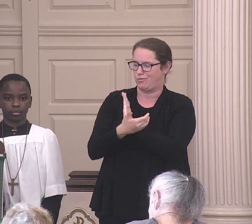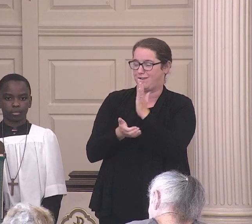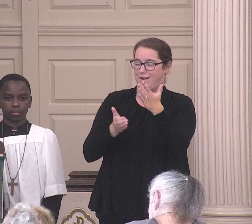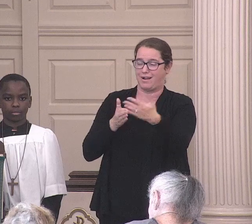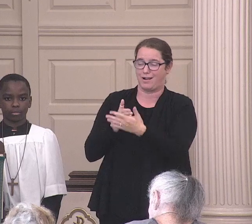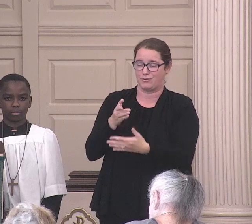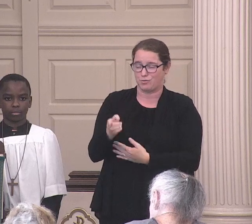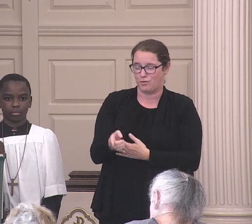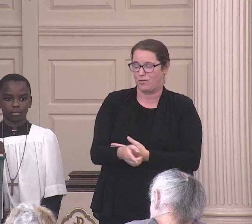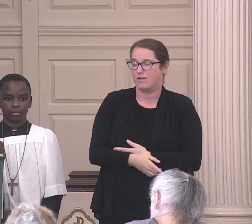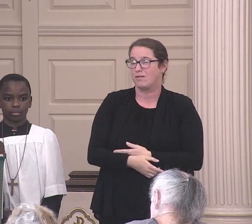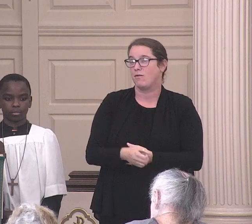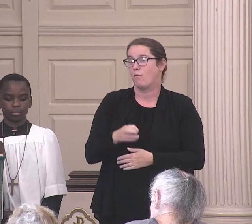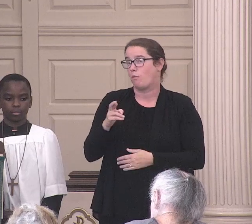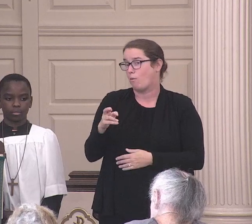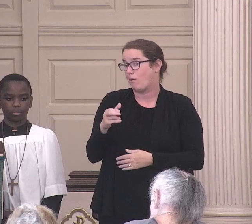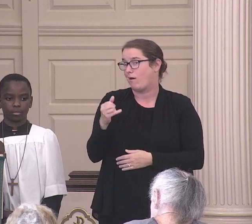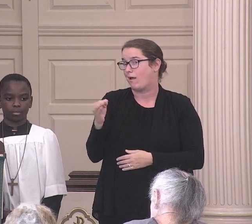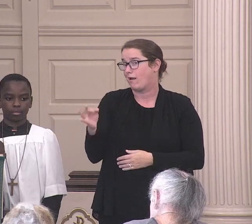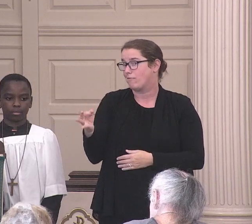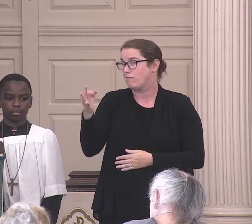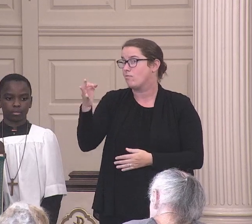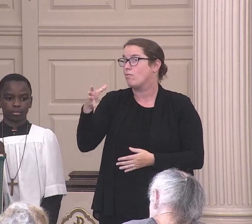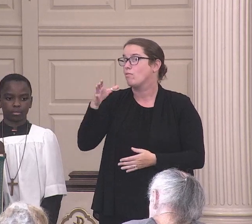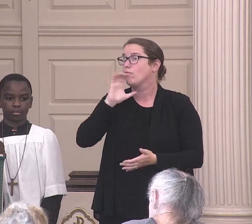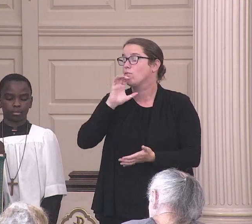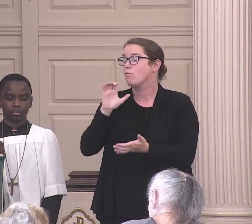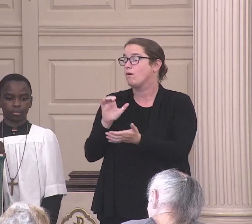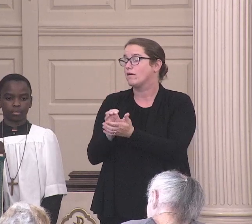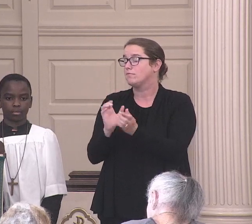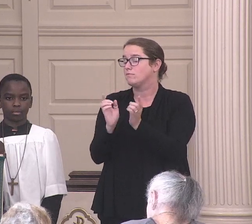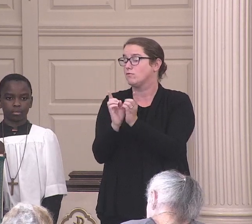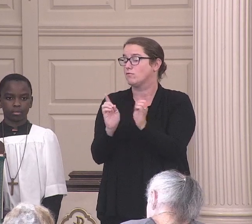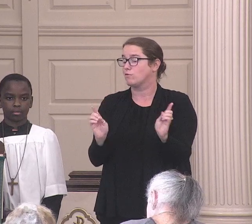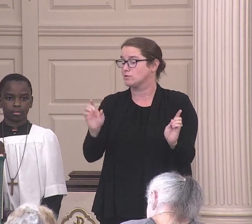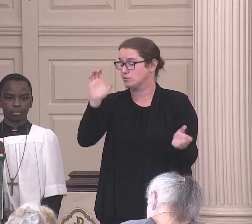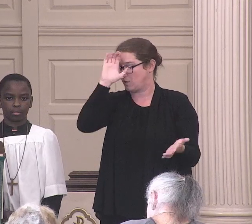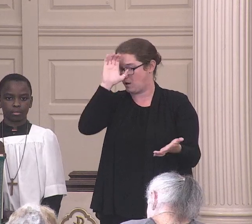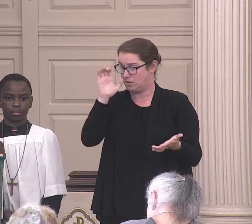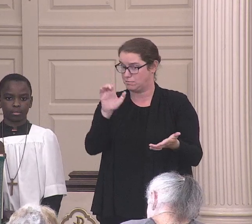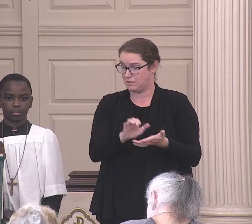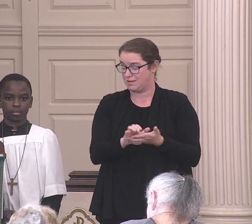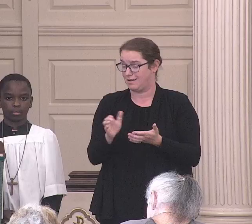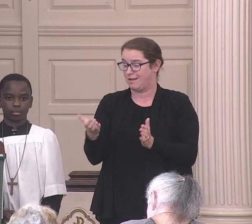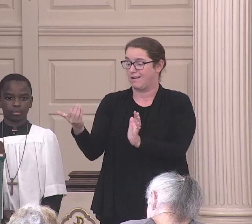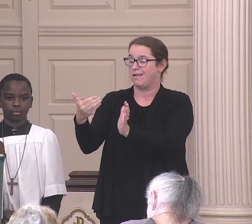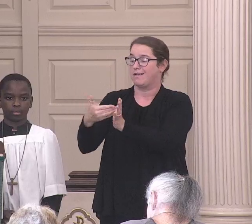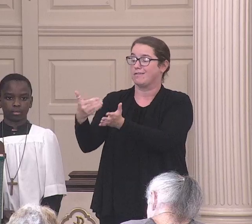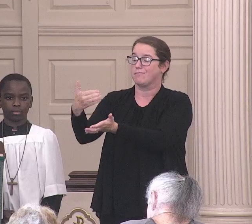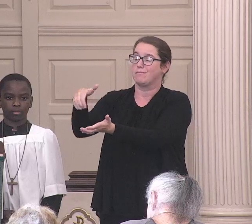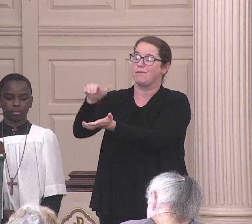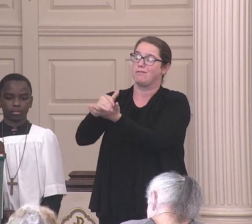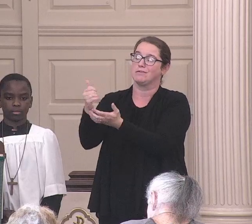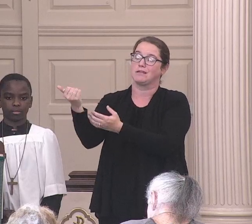she divorces her husband and marries another, she commits adultery."